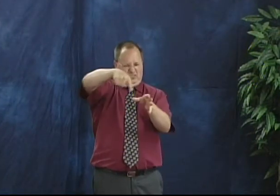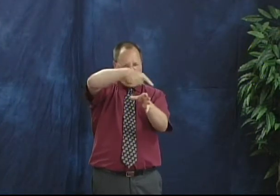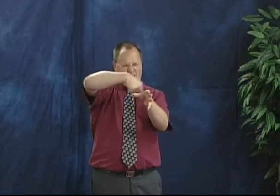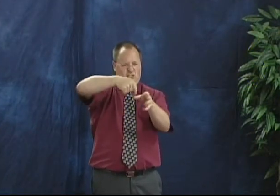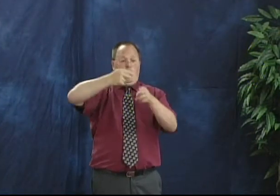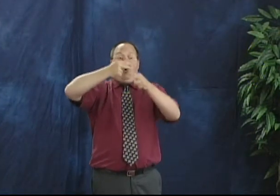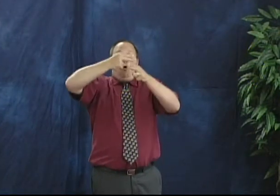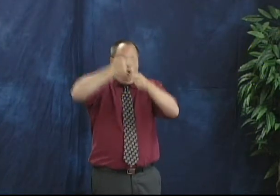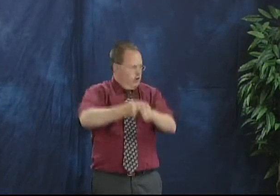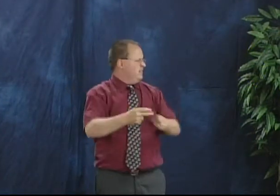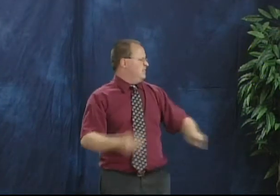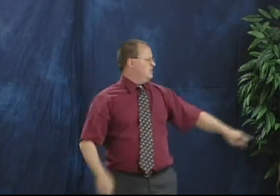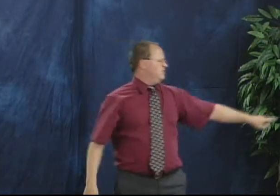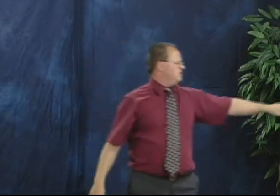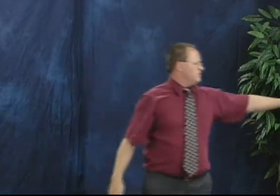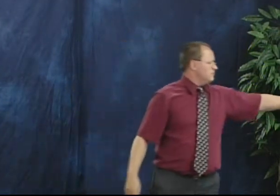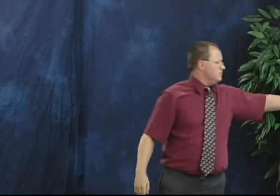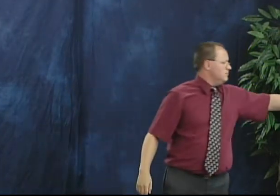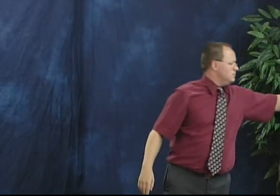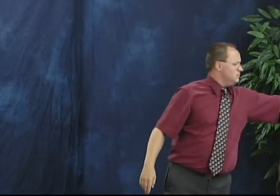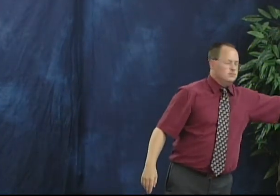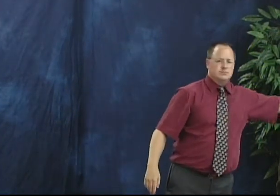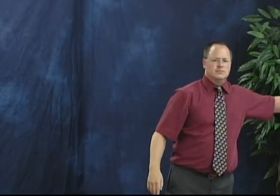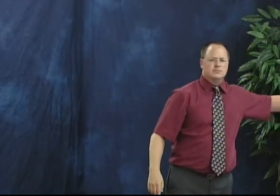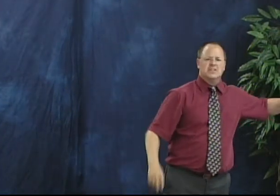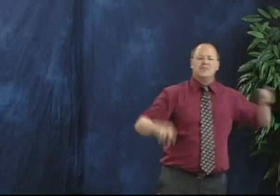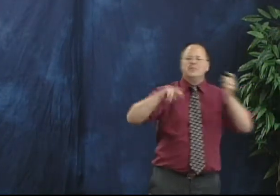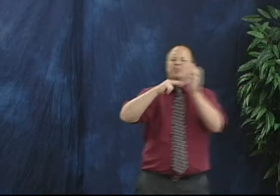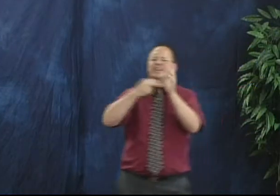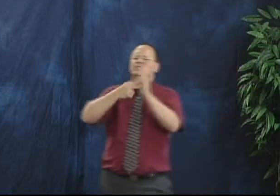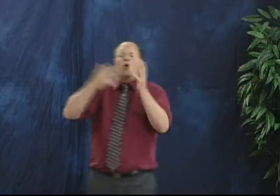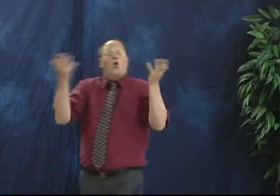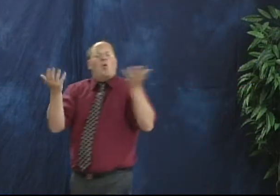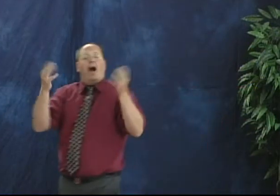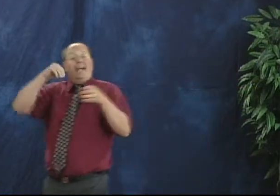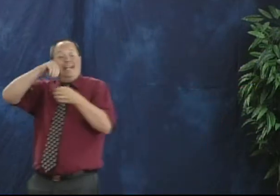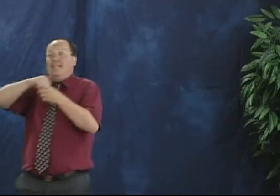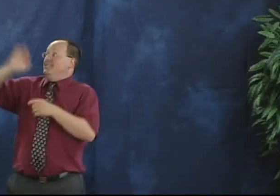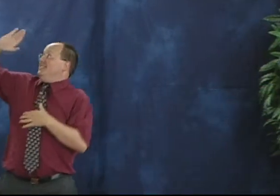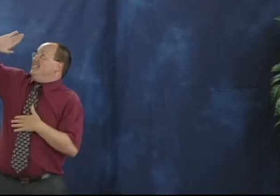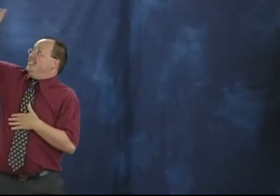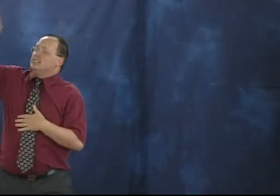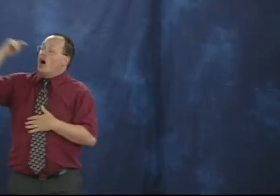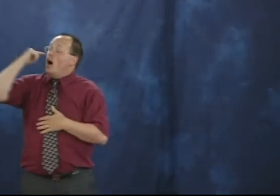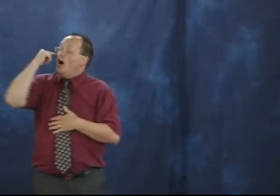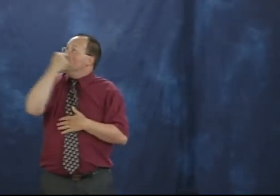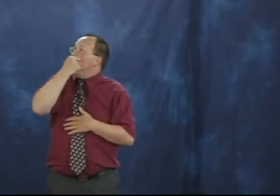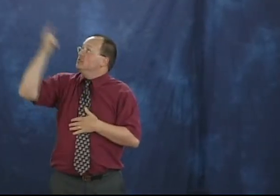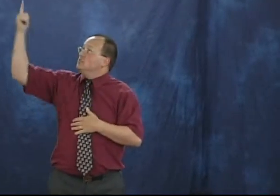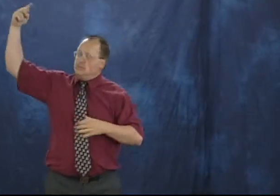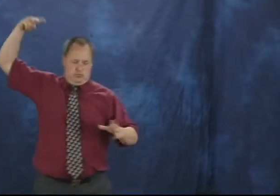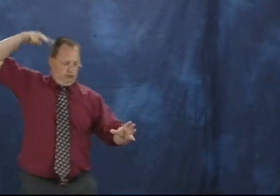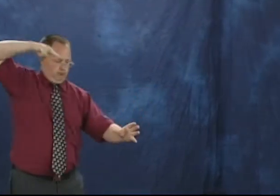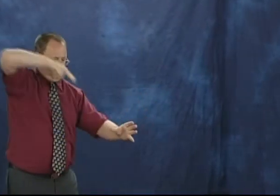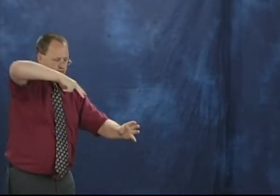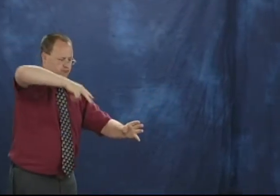And he is talking about his people being in a state of blessedness in God's